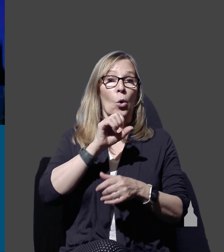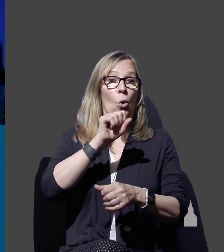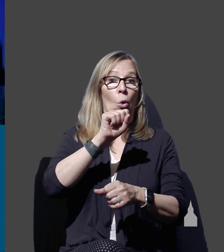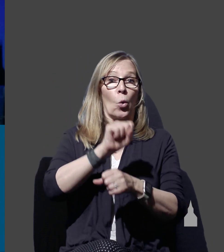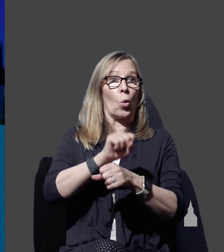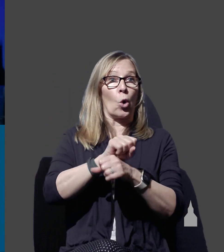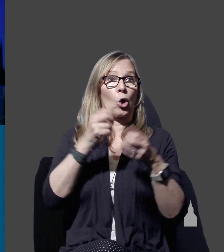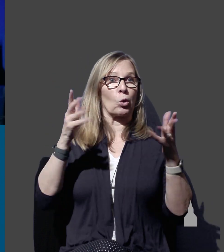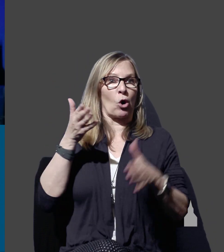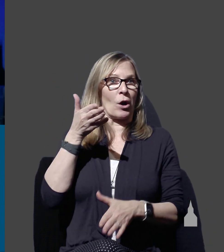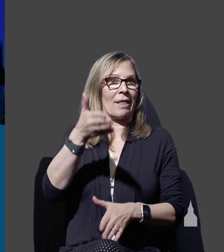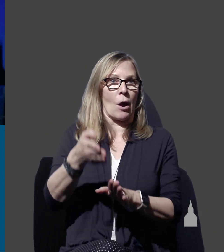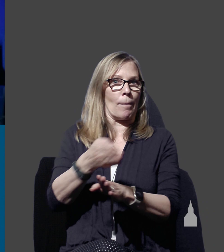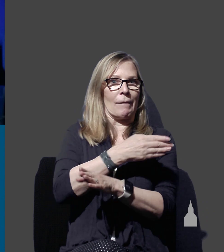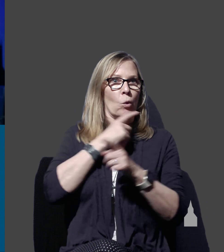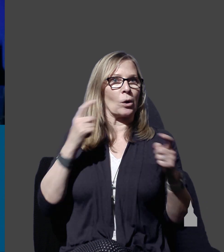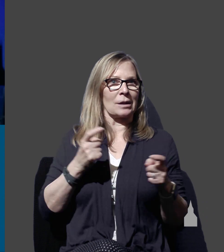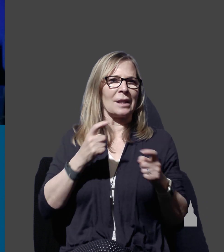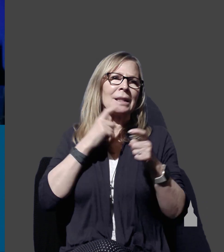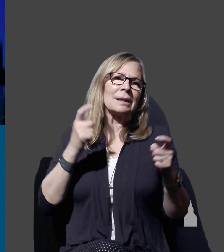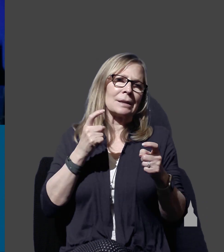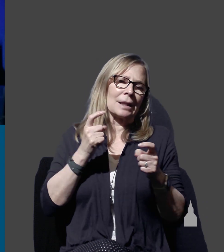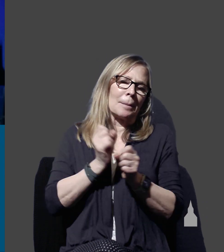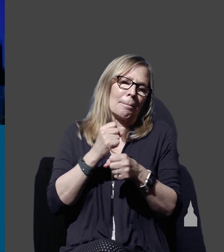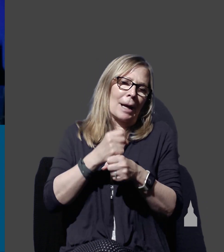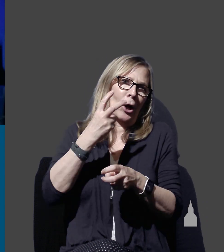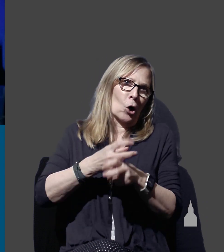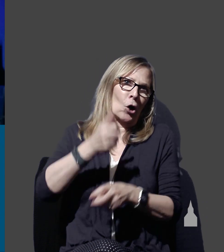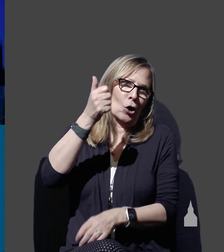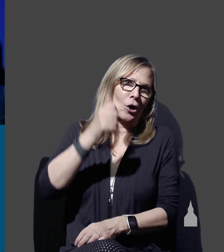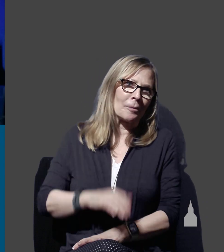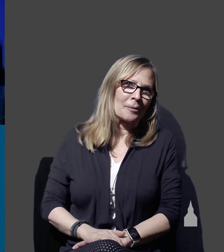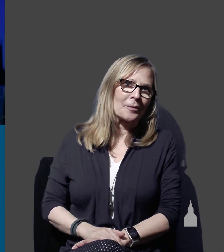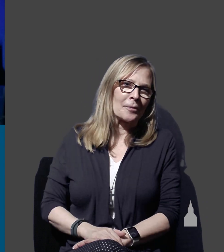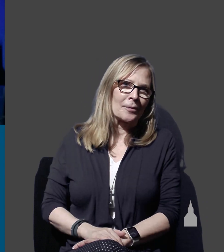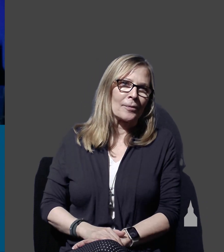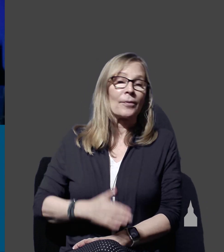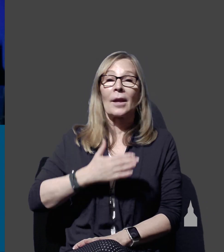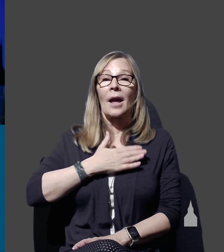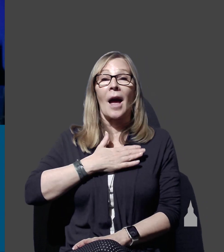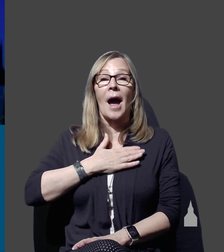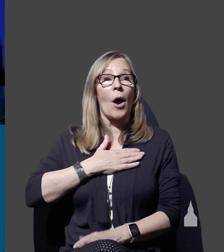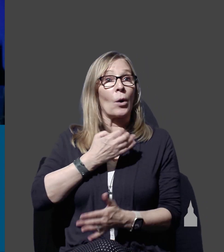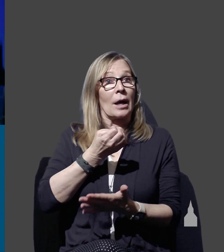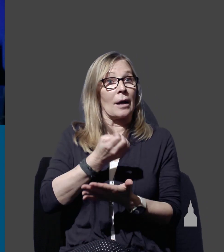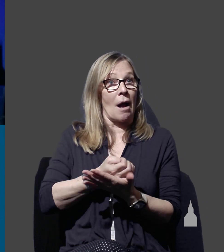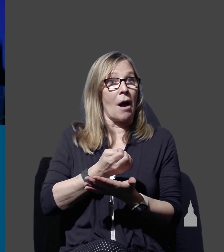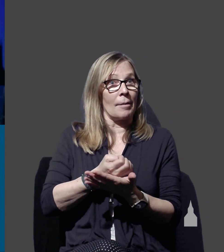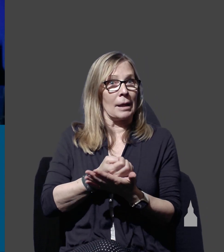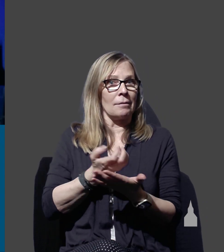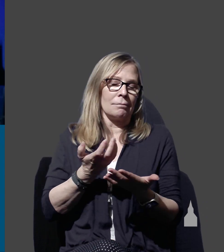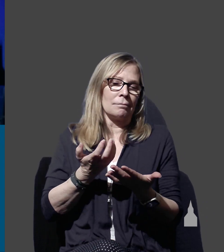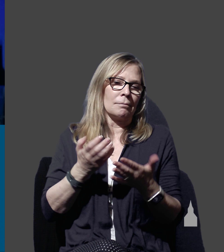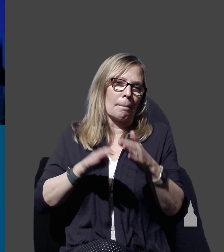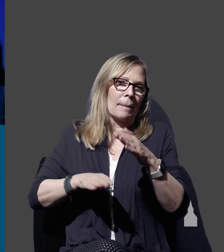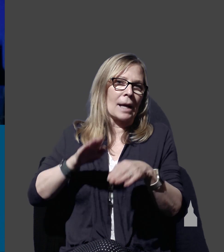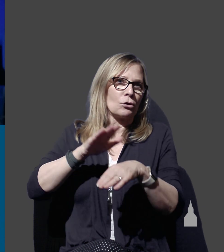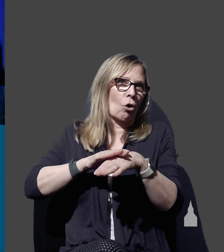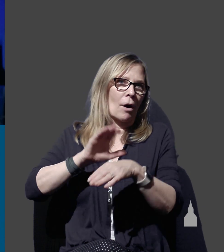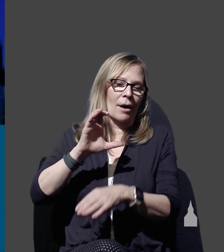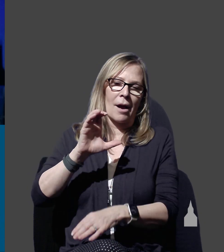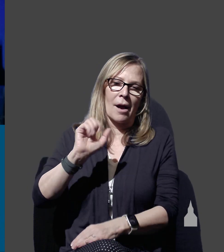And in our society, in our country, our economy is basically based on the principles of capitalism. I